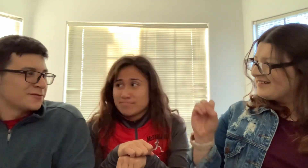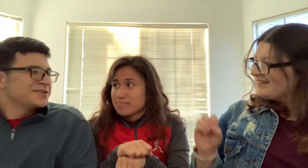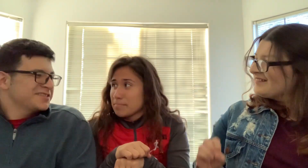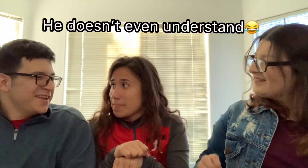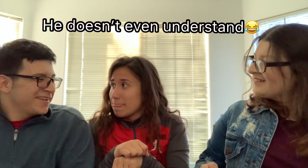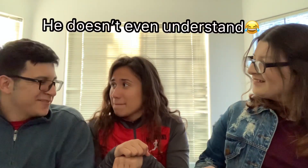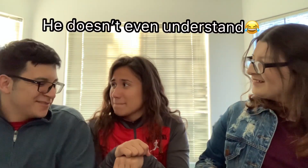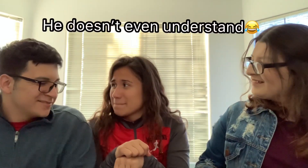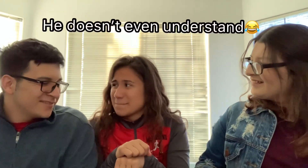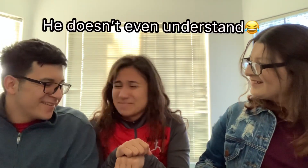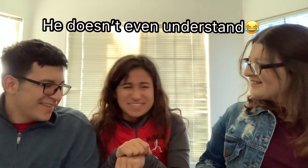What did you say?